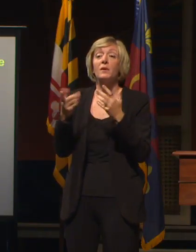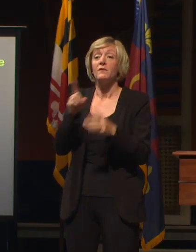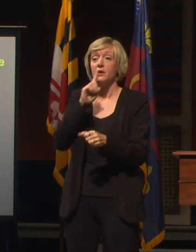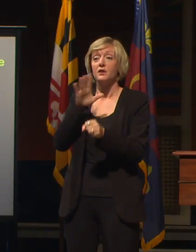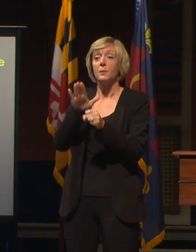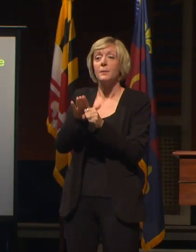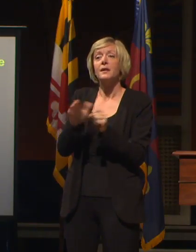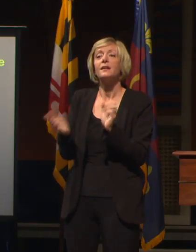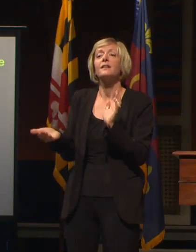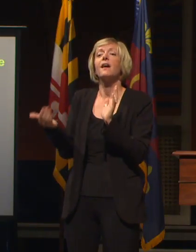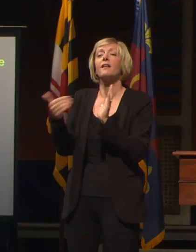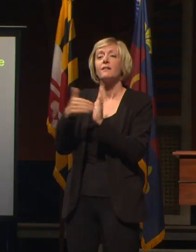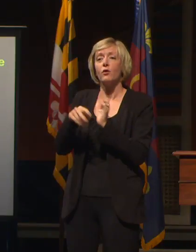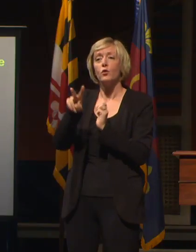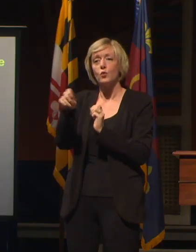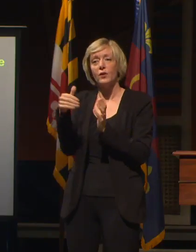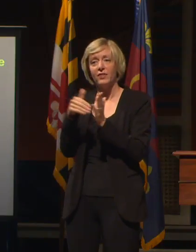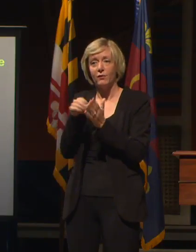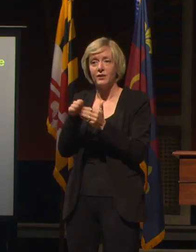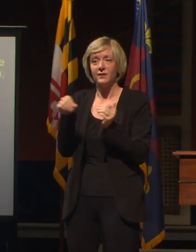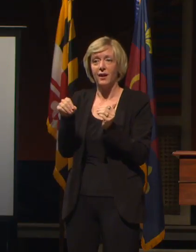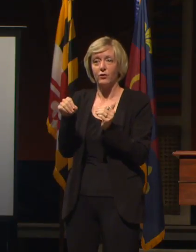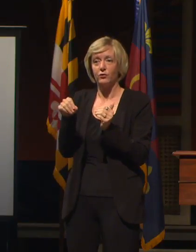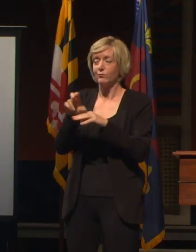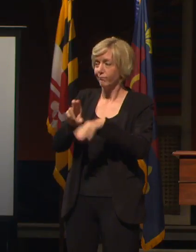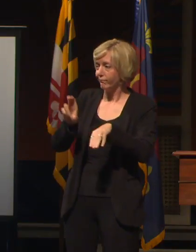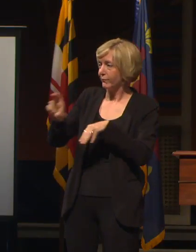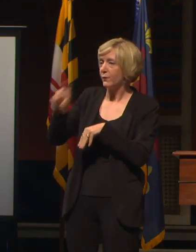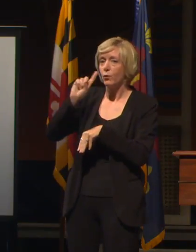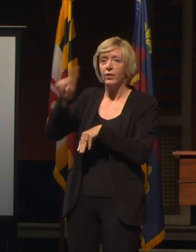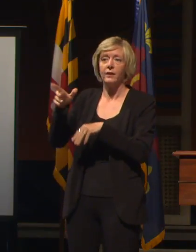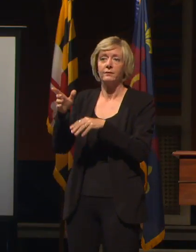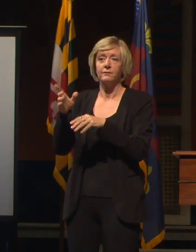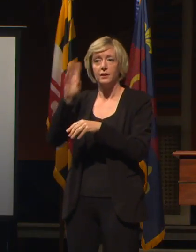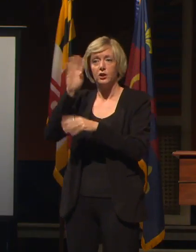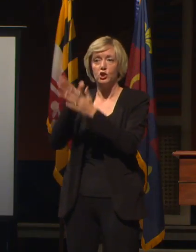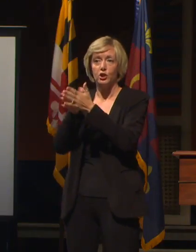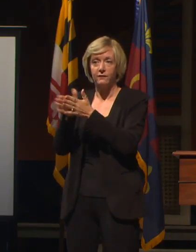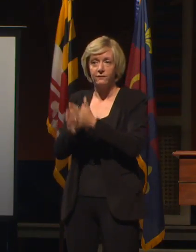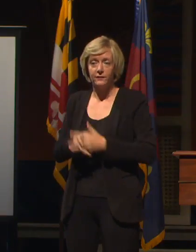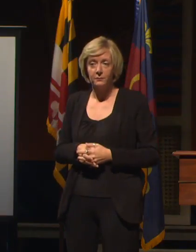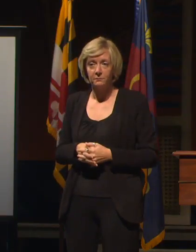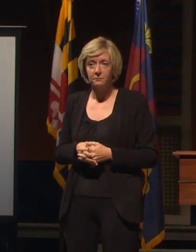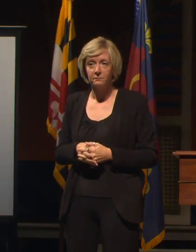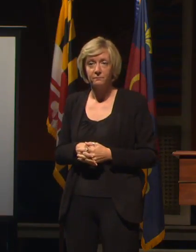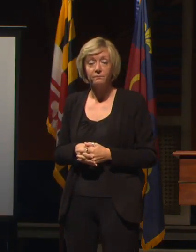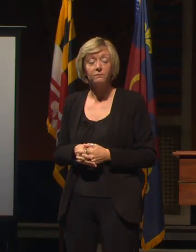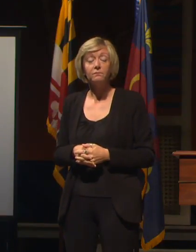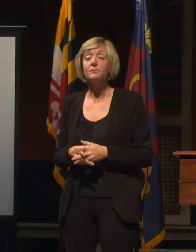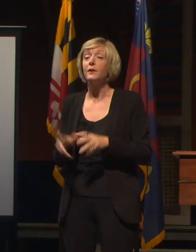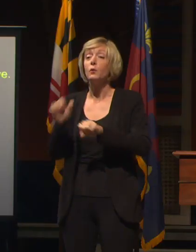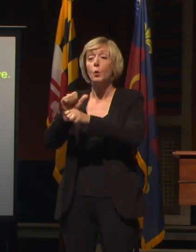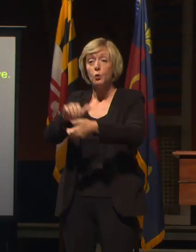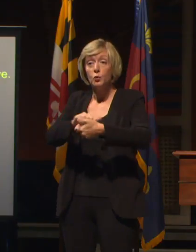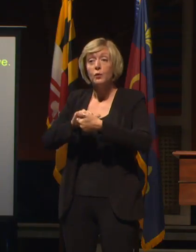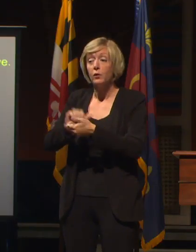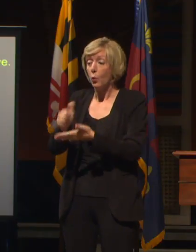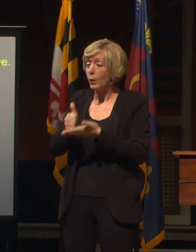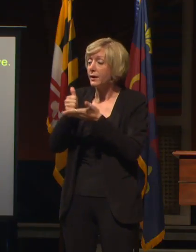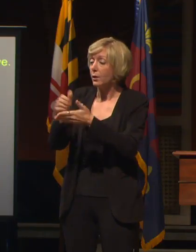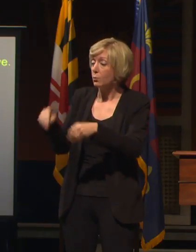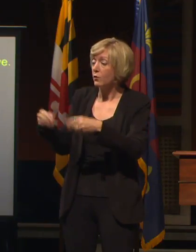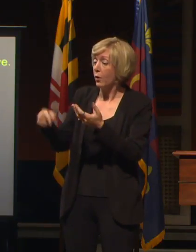another $200,000 in our latest budget for this initiative. Working together, we can help to give